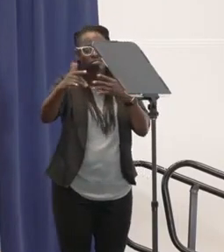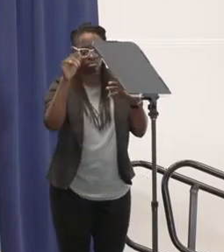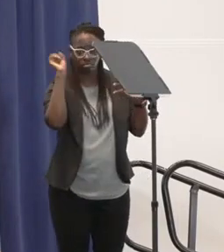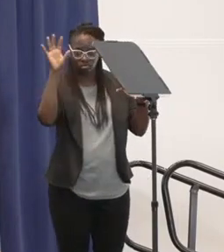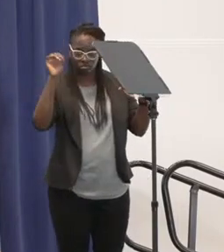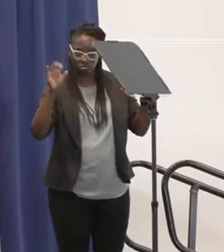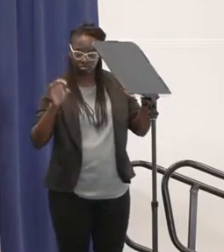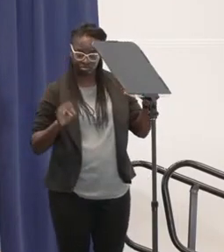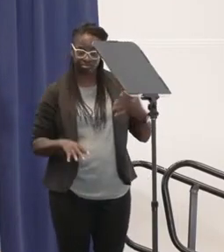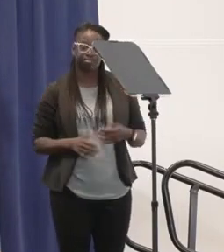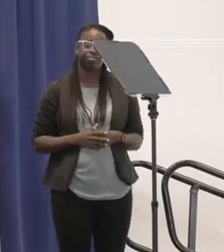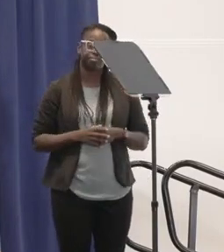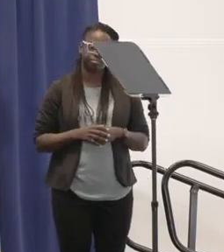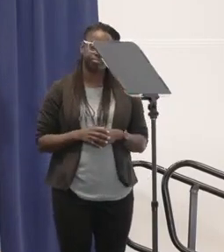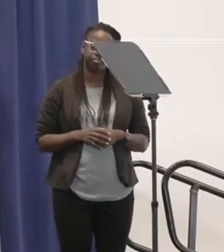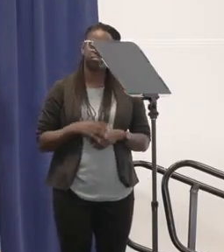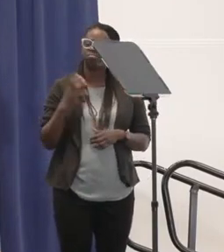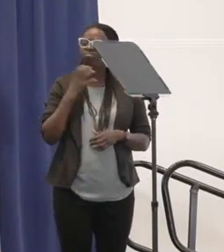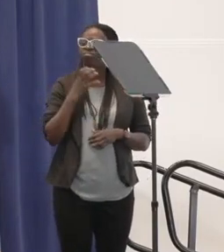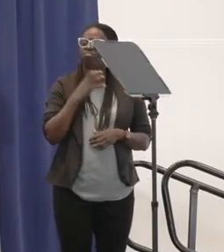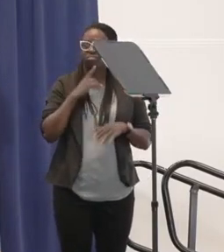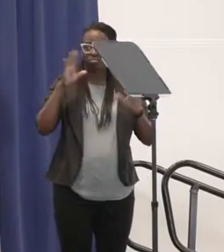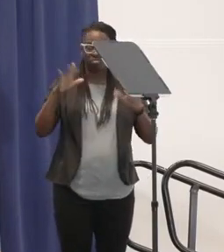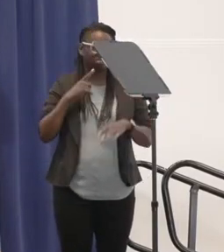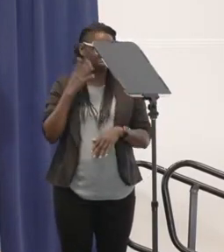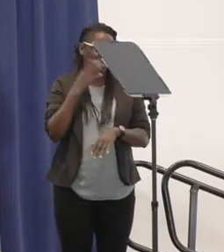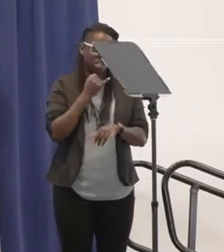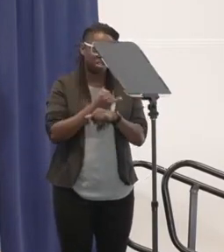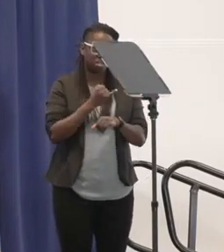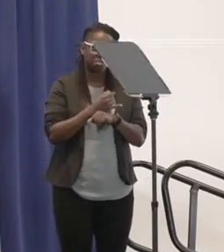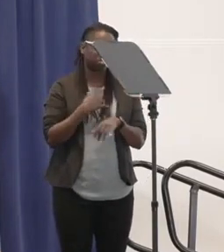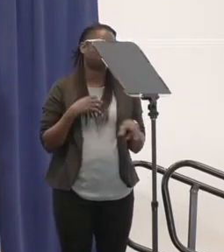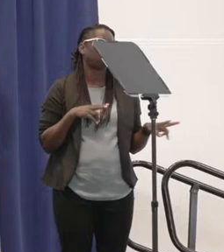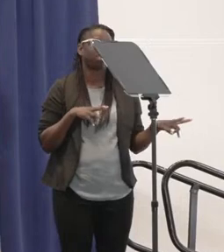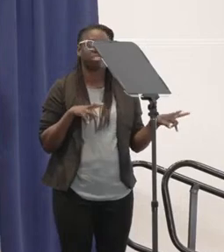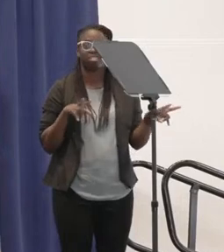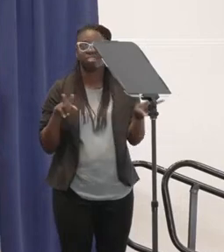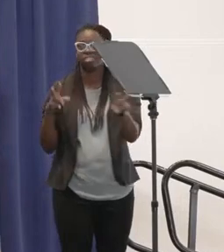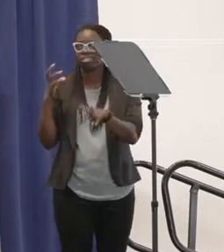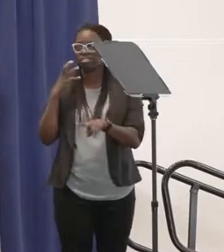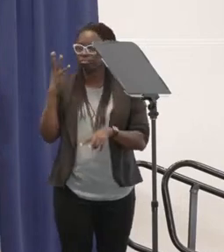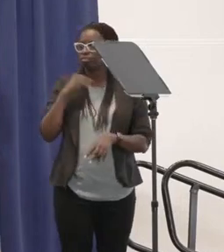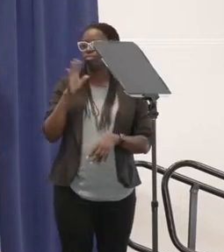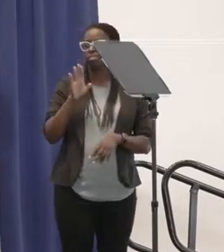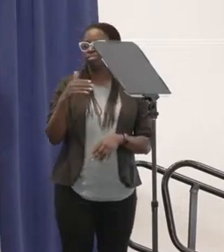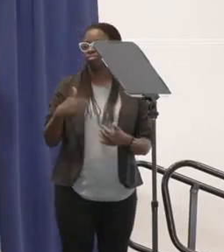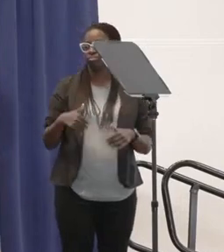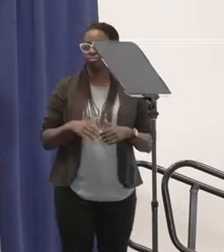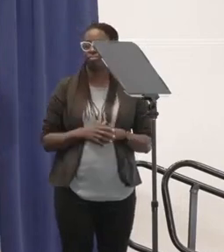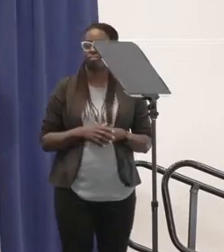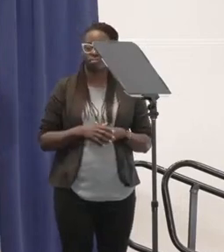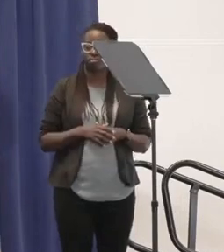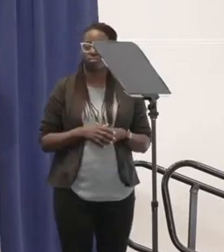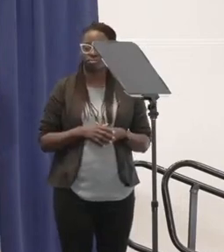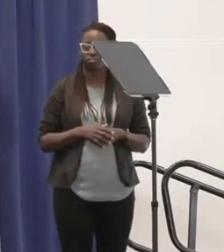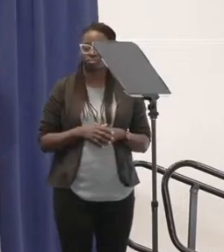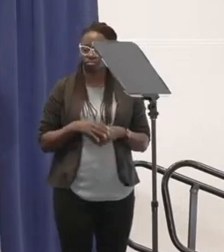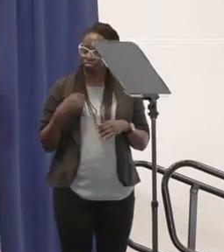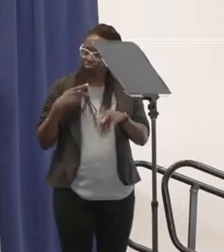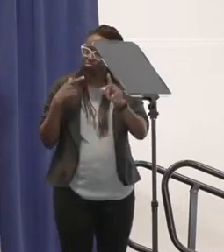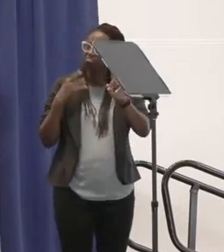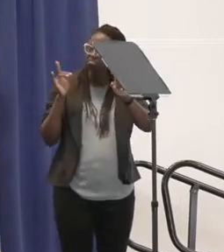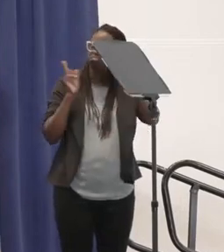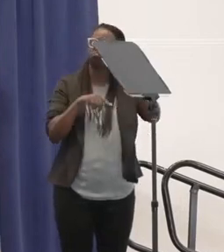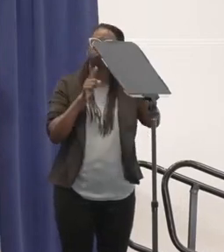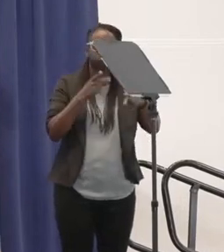with you on the beautiful campus of UMass Boston. We've had the opportunity to visit many times and to see what's